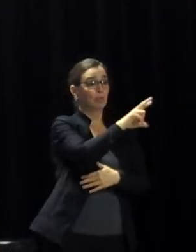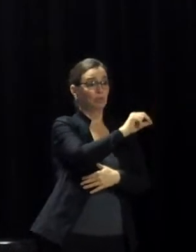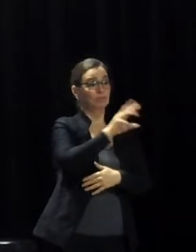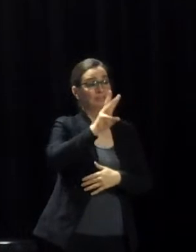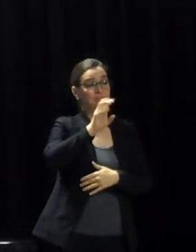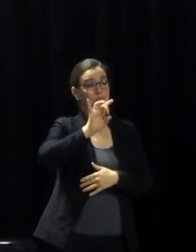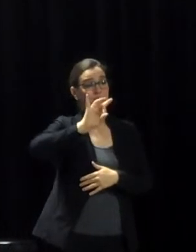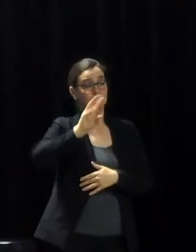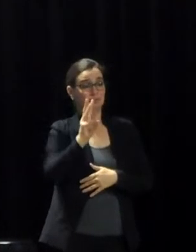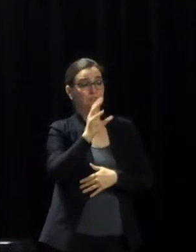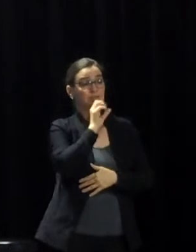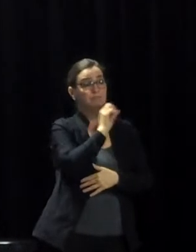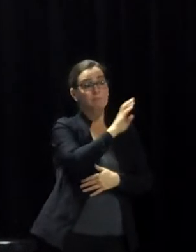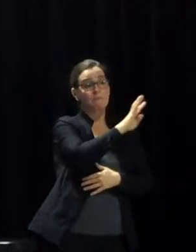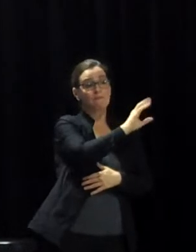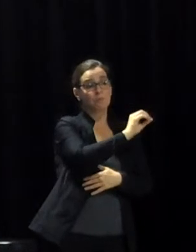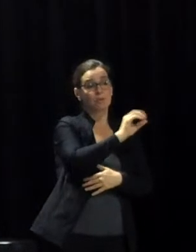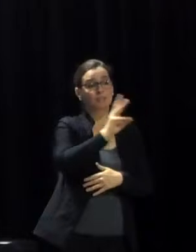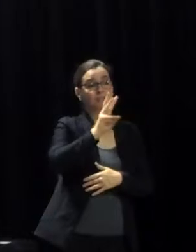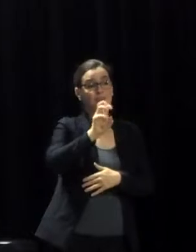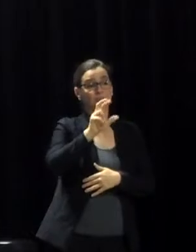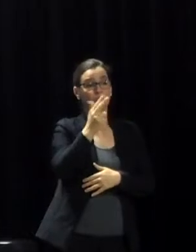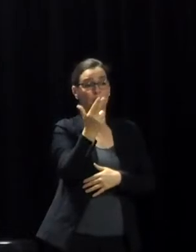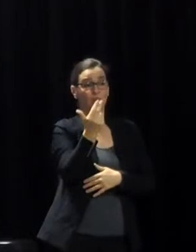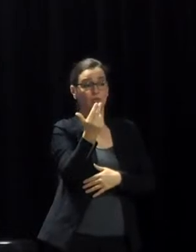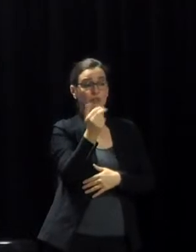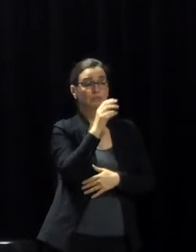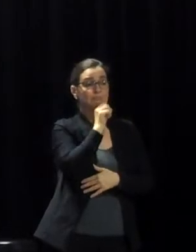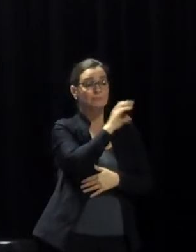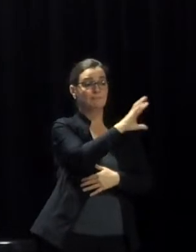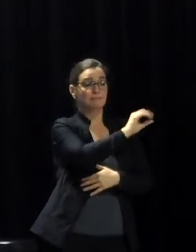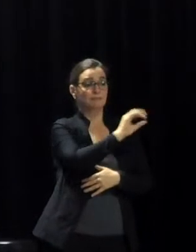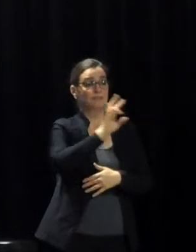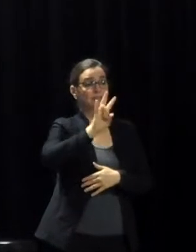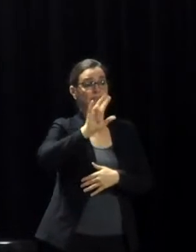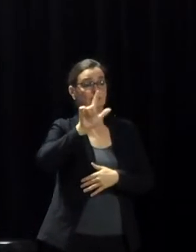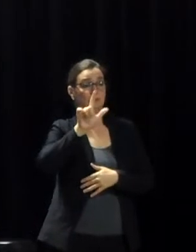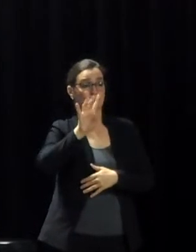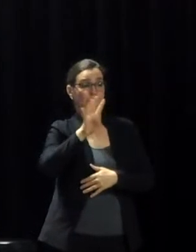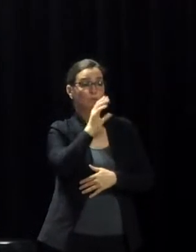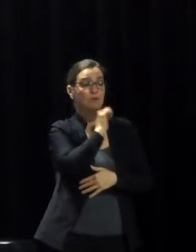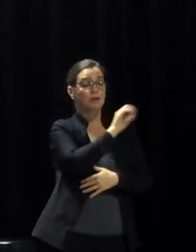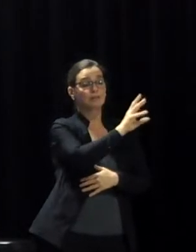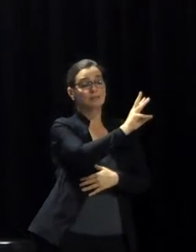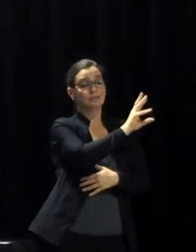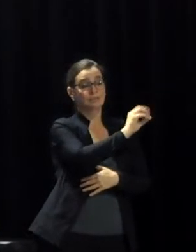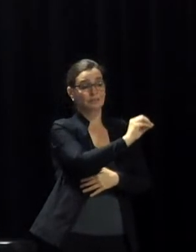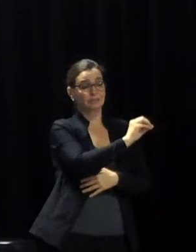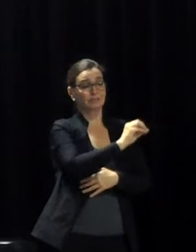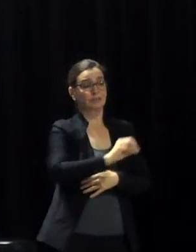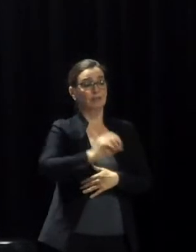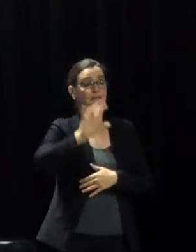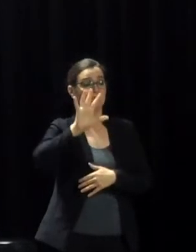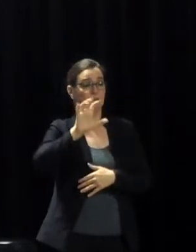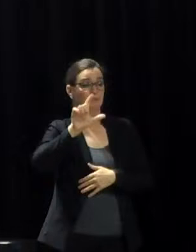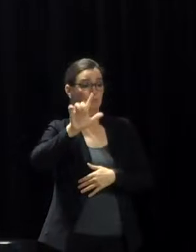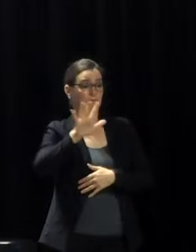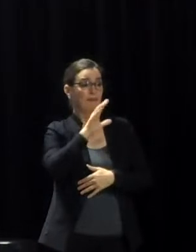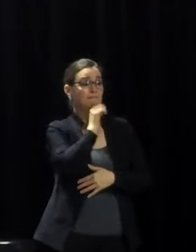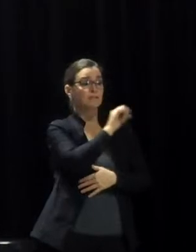30s, 613 in their 40s, 724 in their